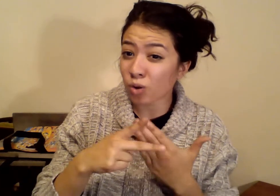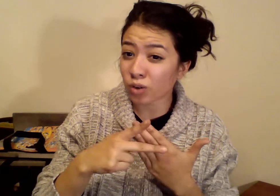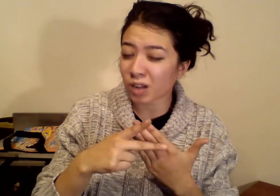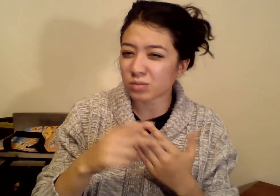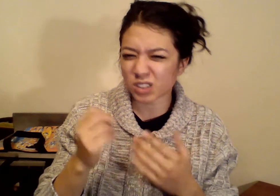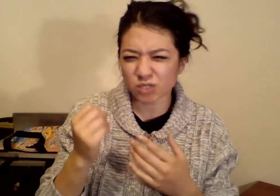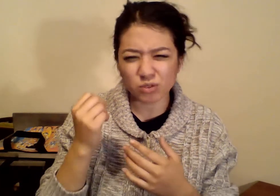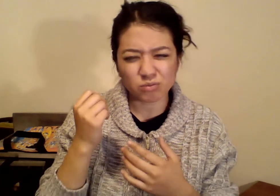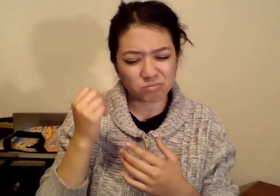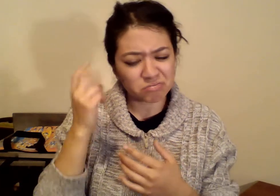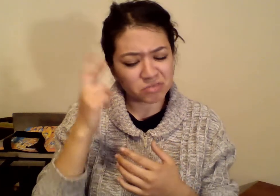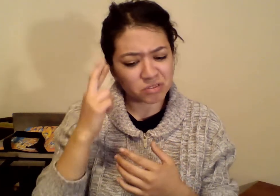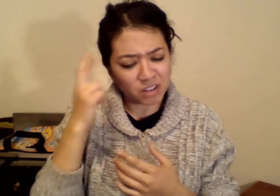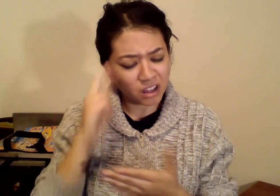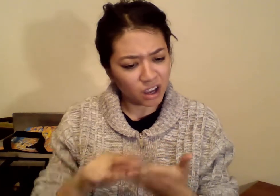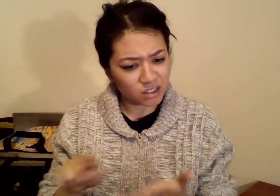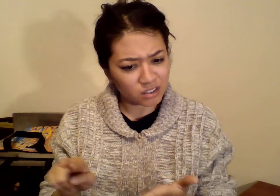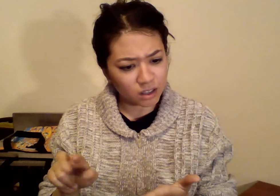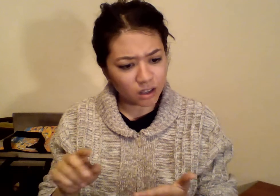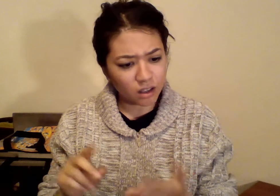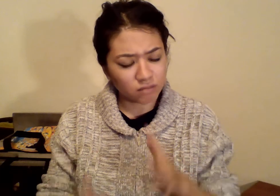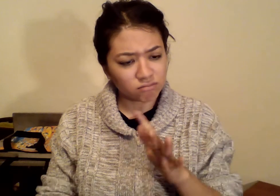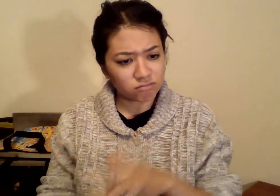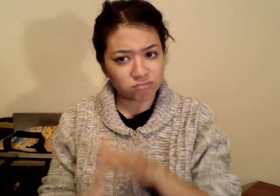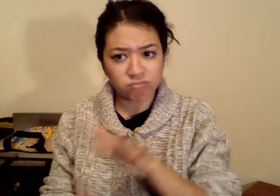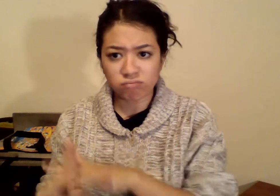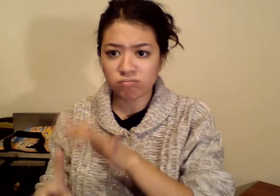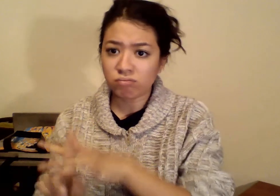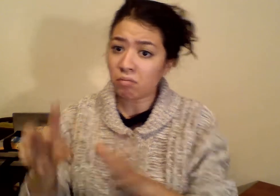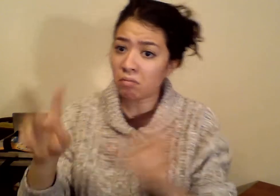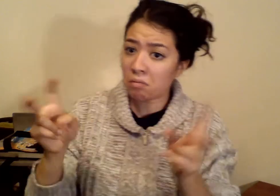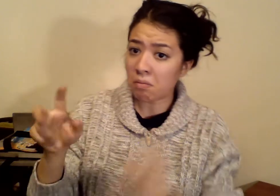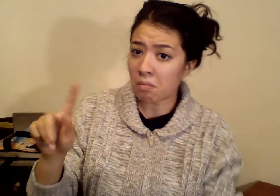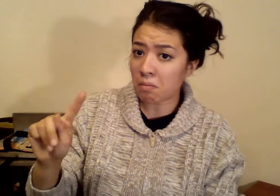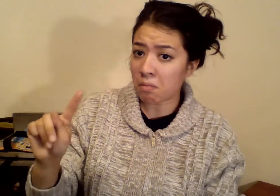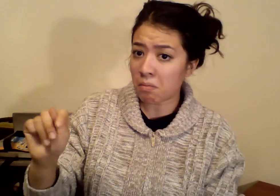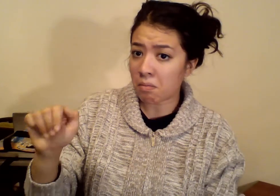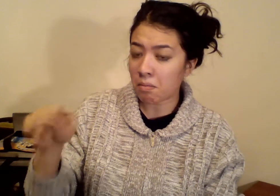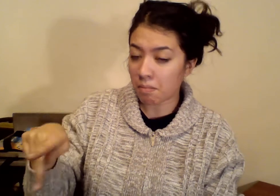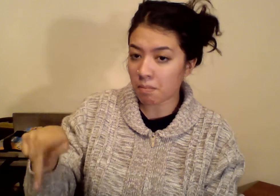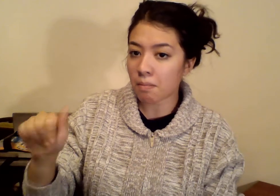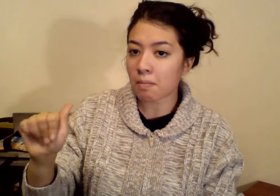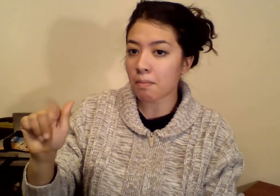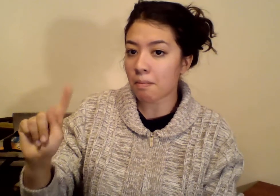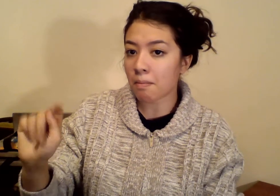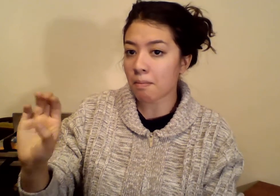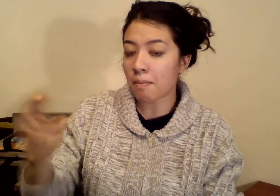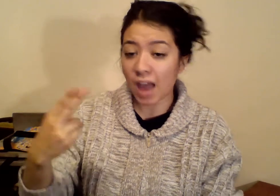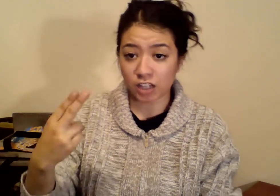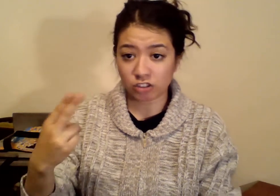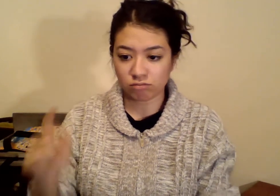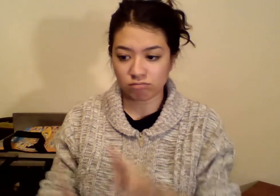under that you can put both of the articles' information on that issue. And so they start to think about